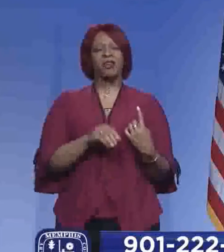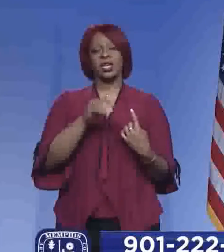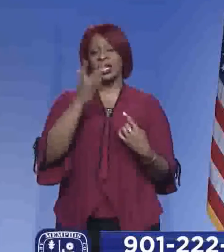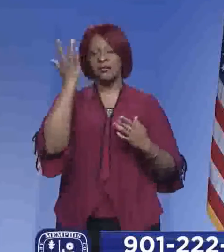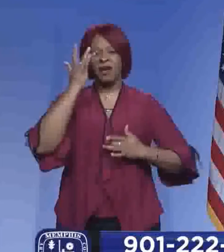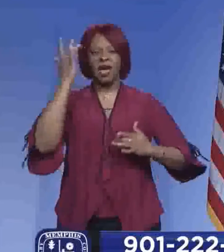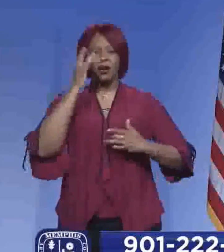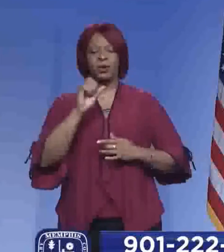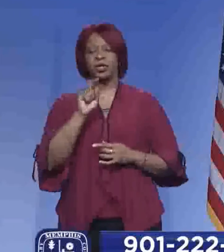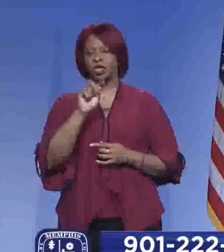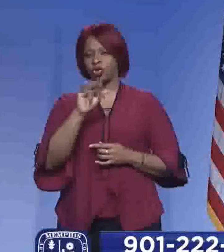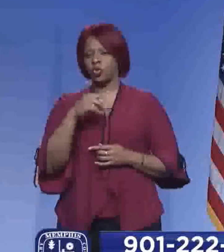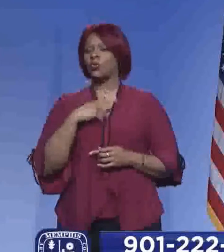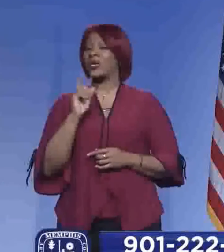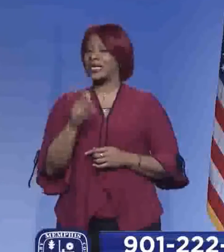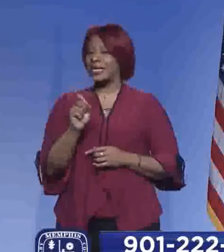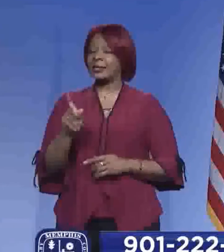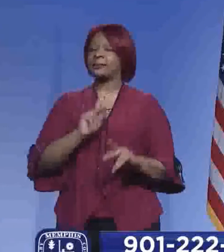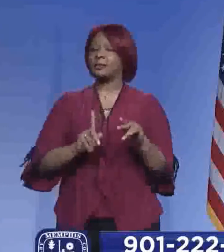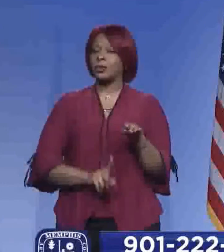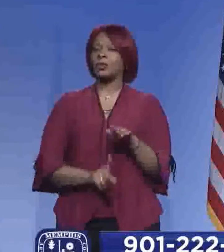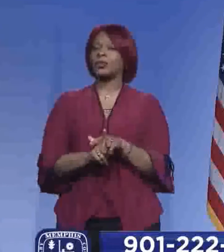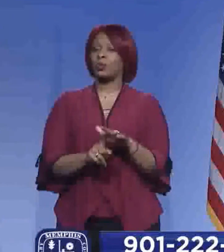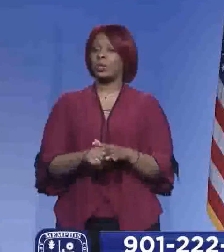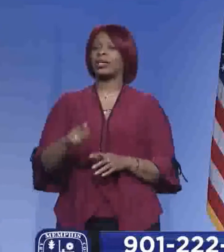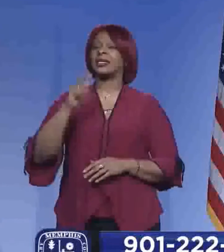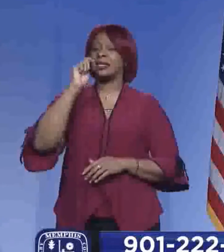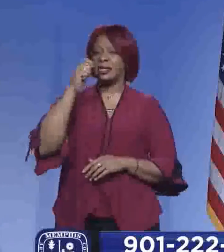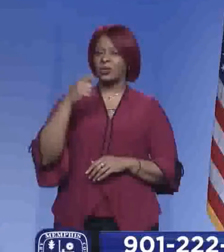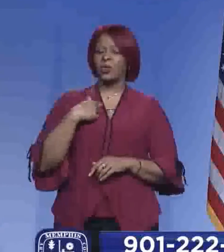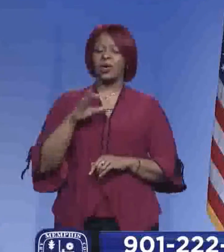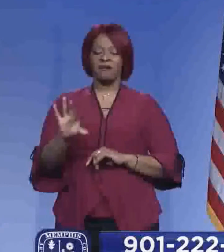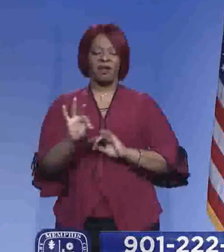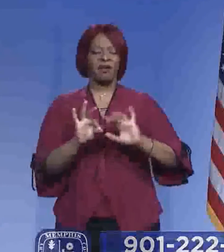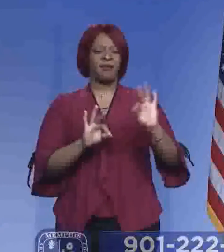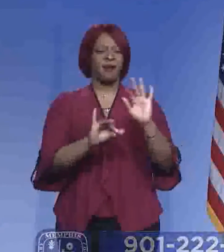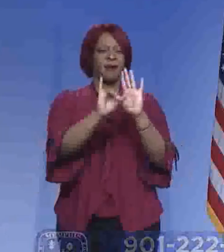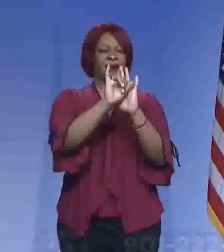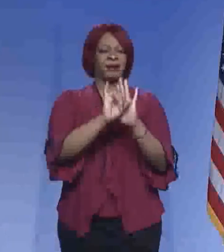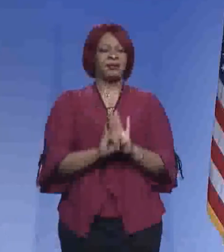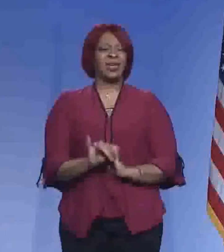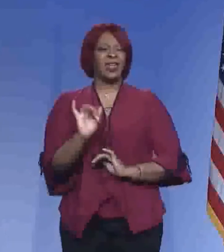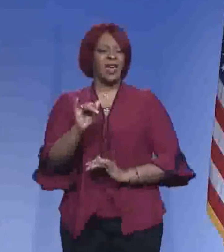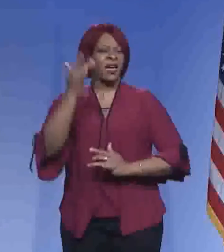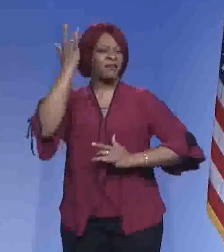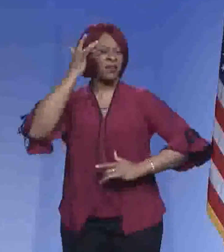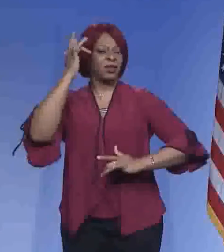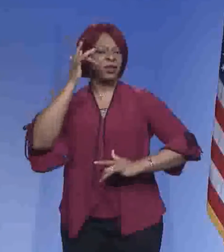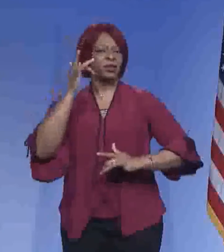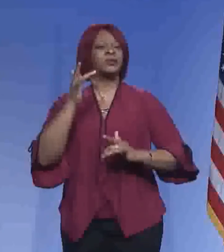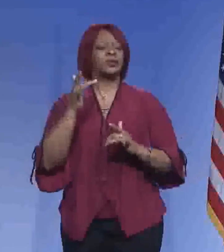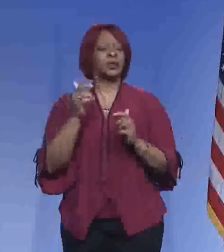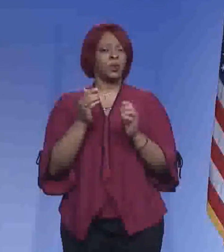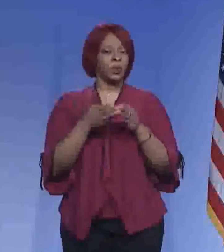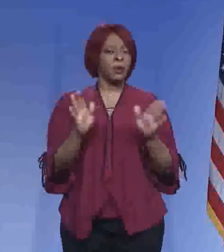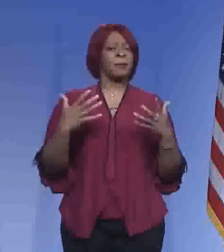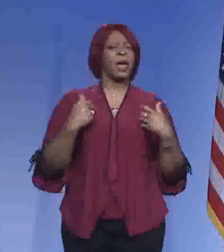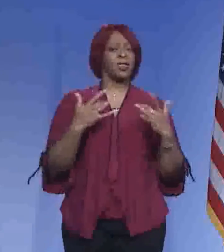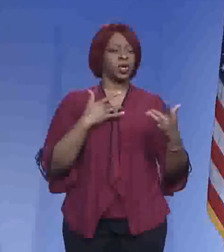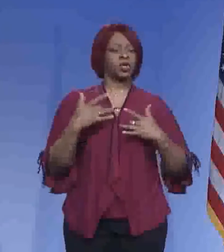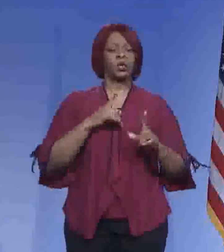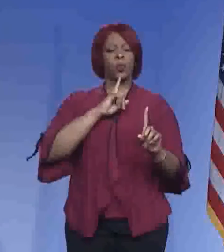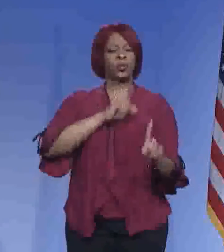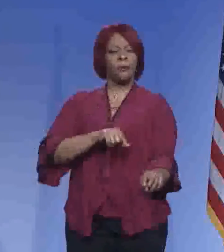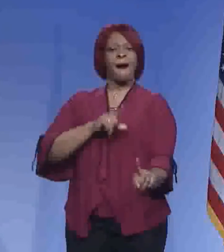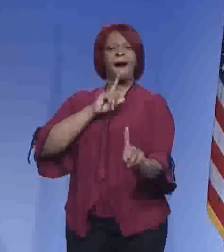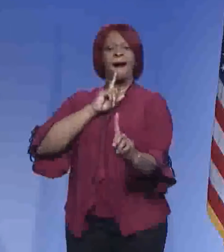So we do need people to get tested so that we can identify those variants with public health concern and respond